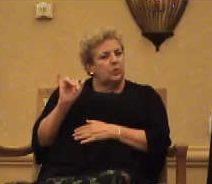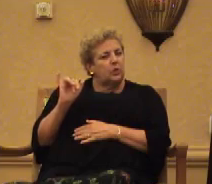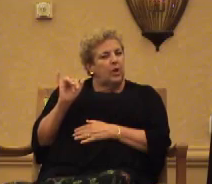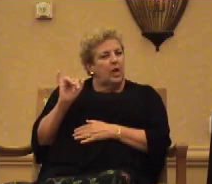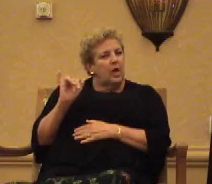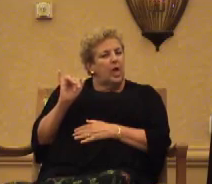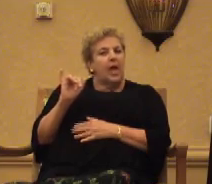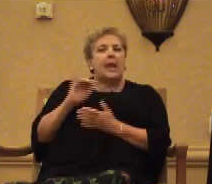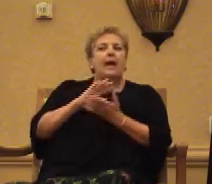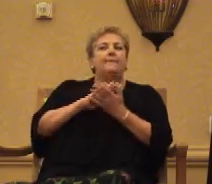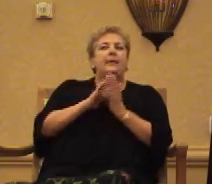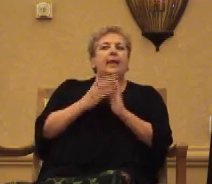that whatever's wrong with me,